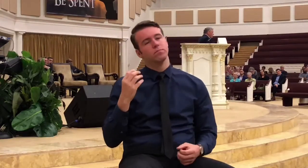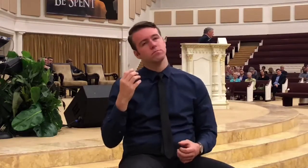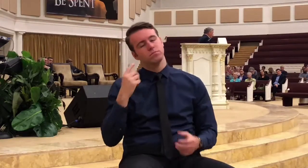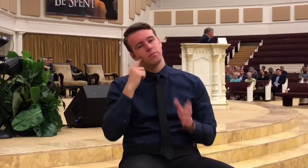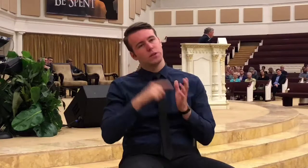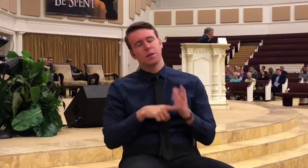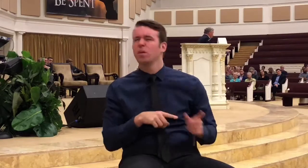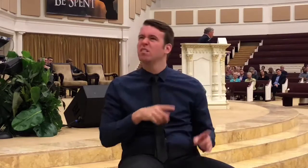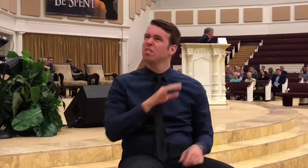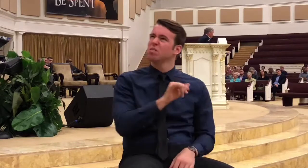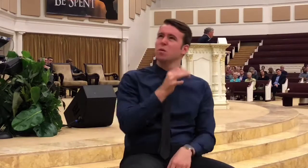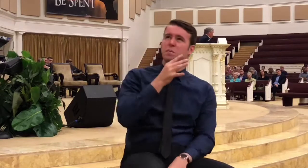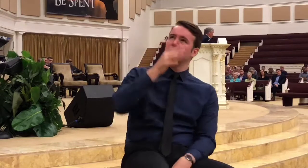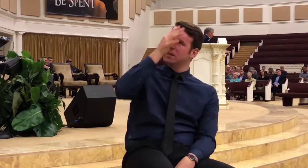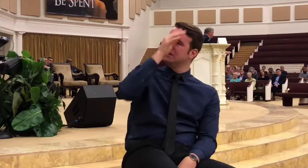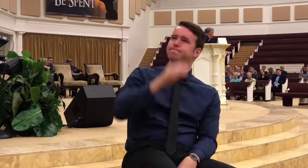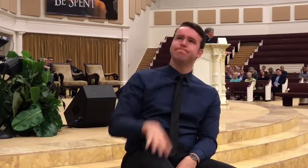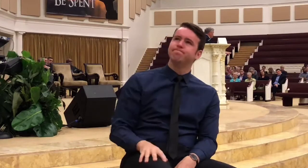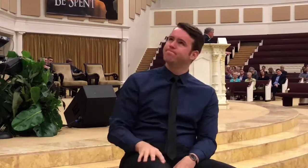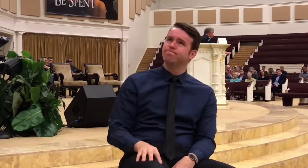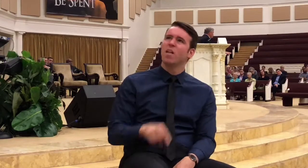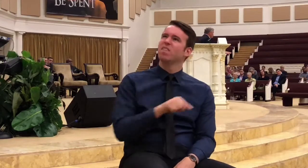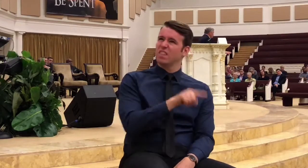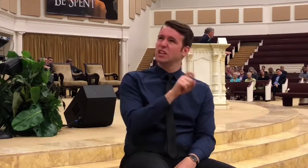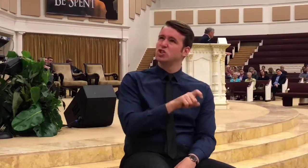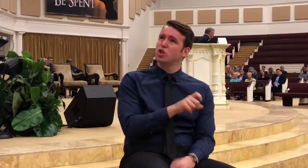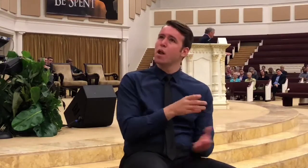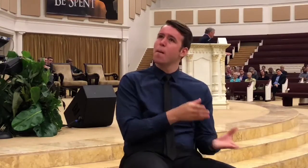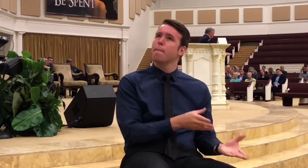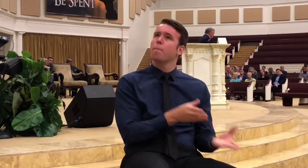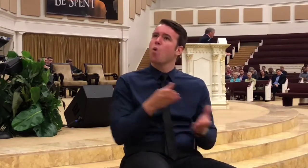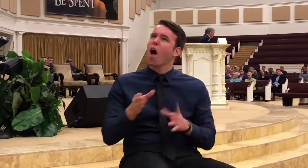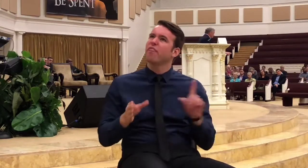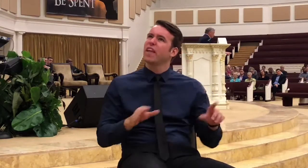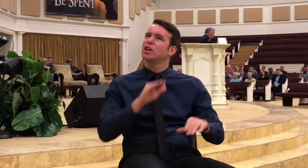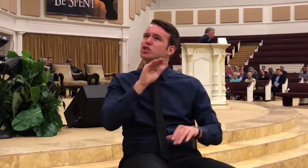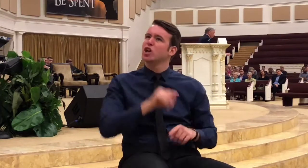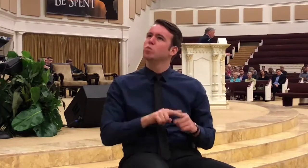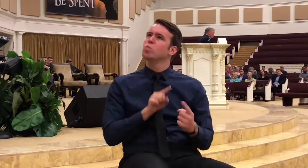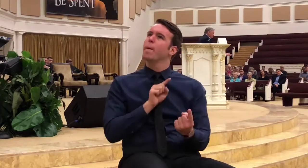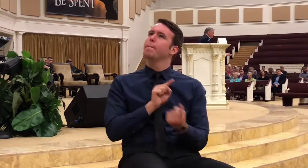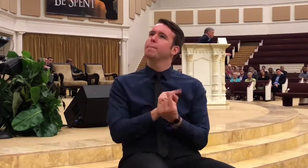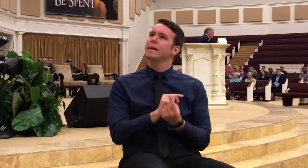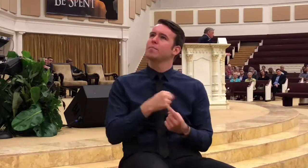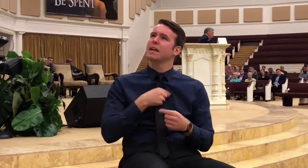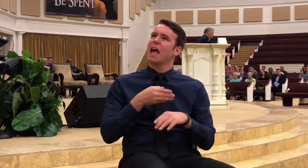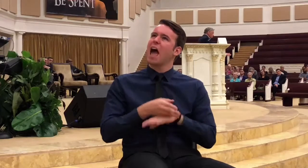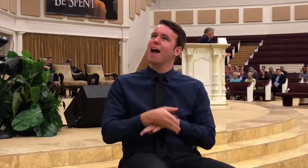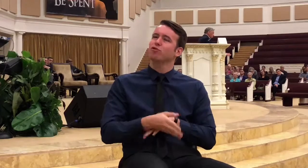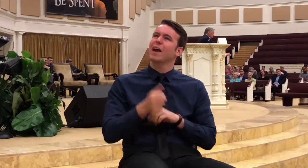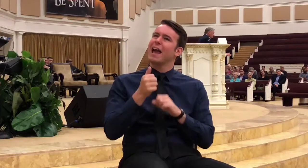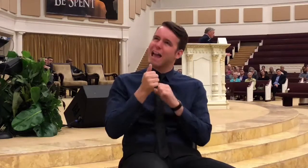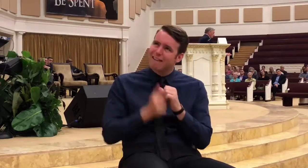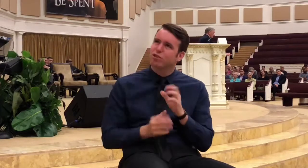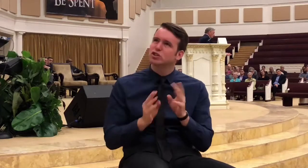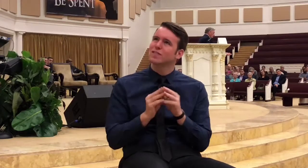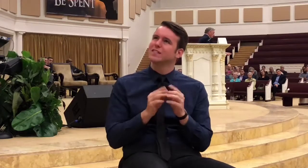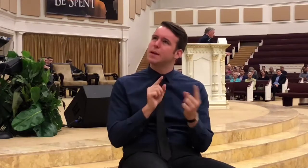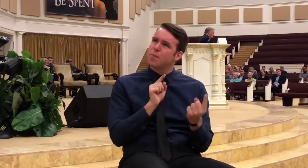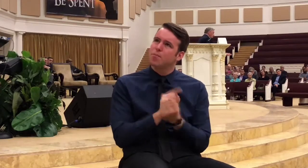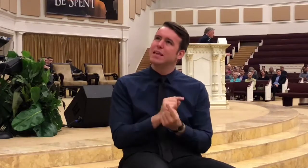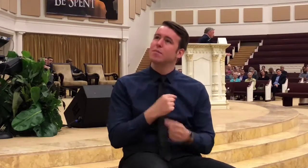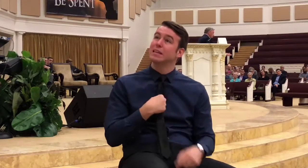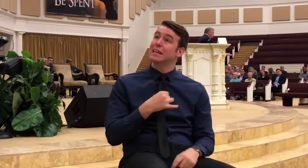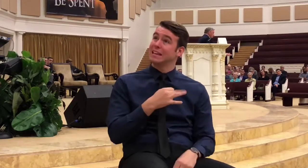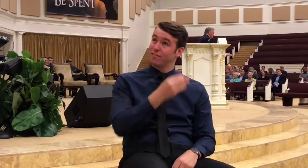their child, their little child, up here to meet me after every service. And